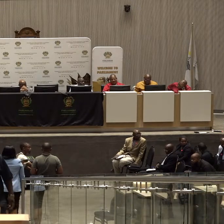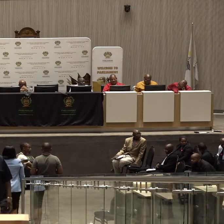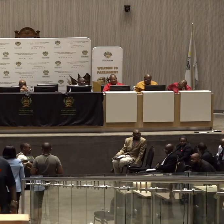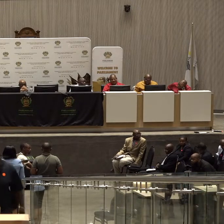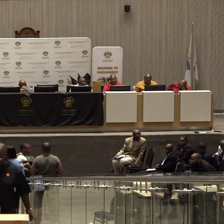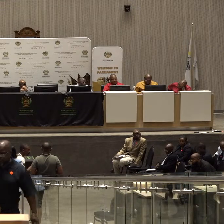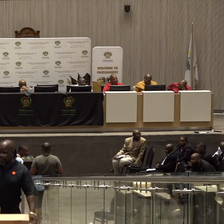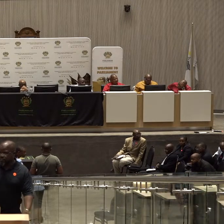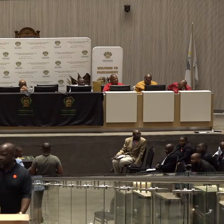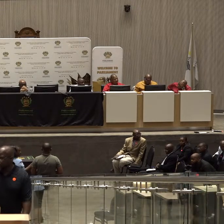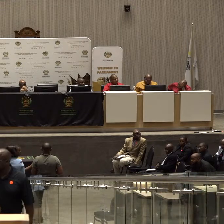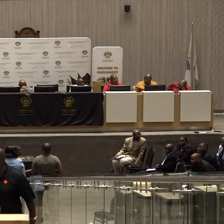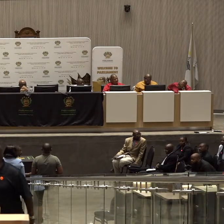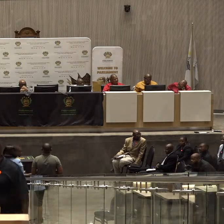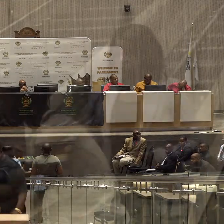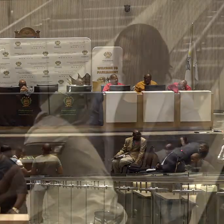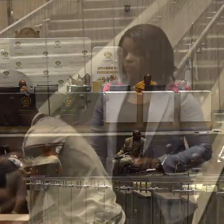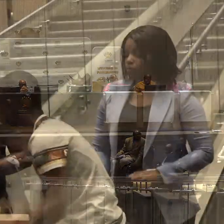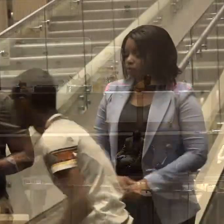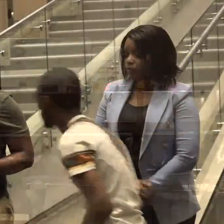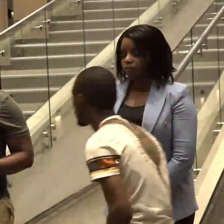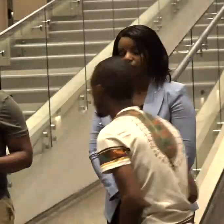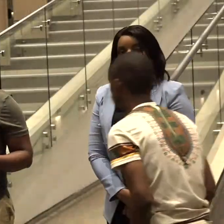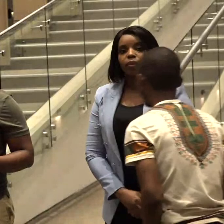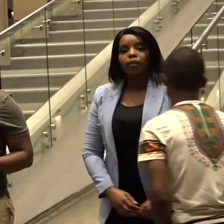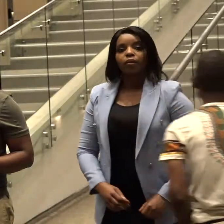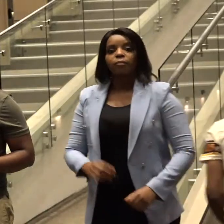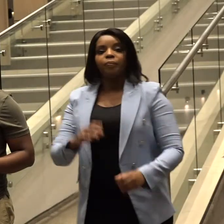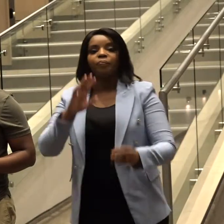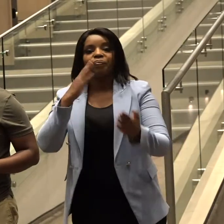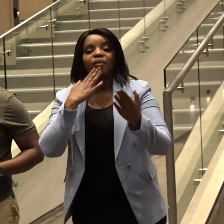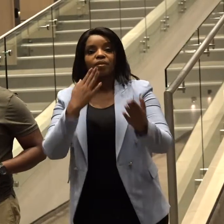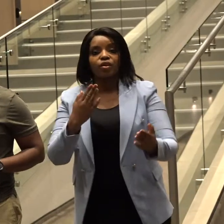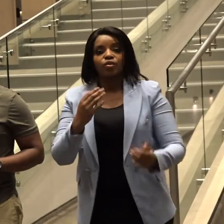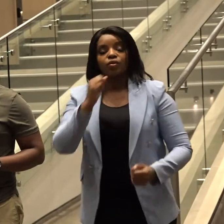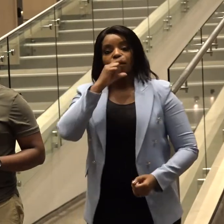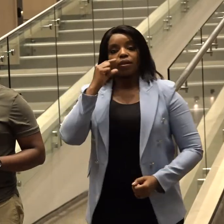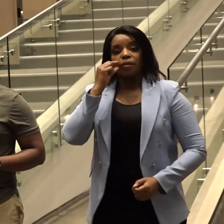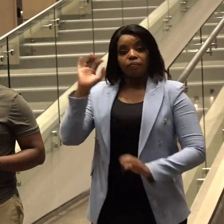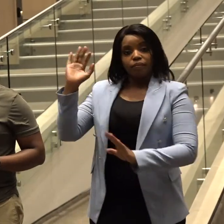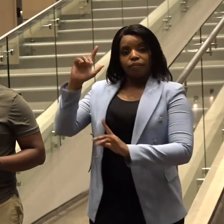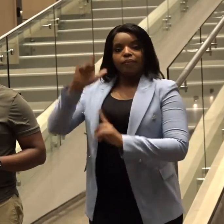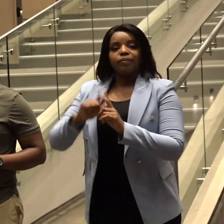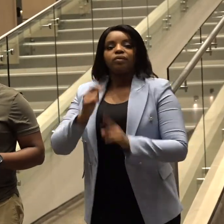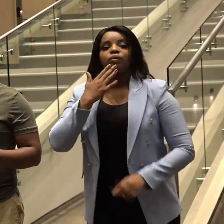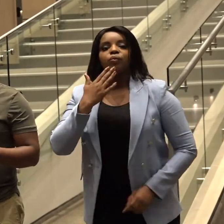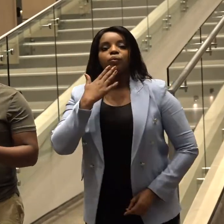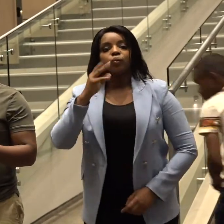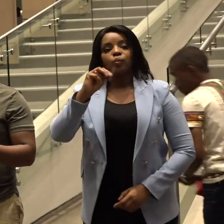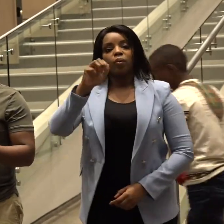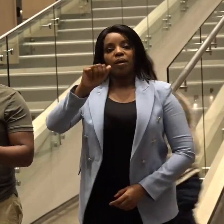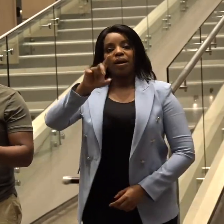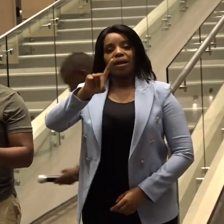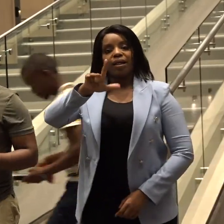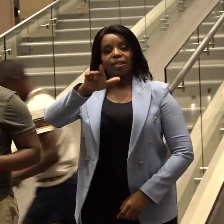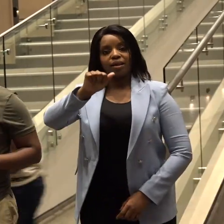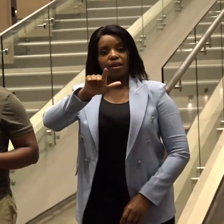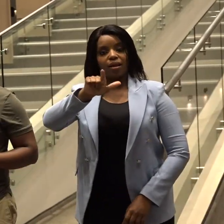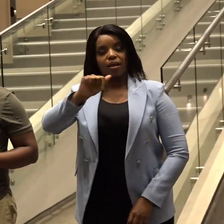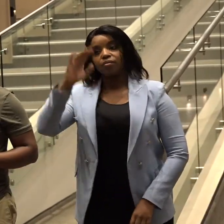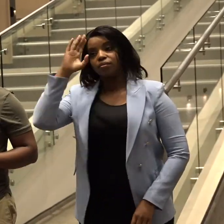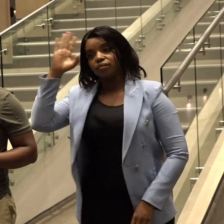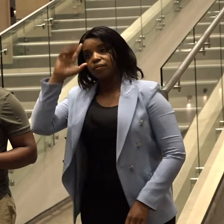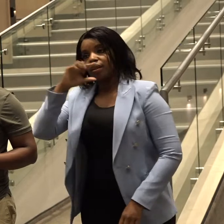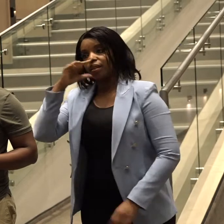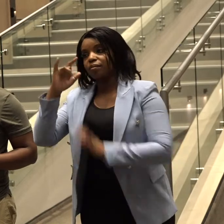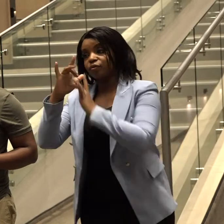Lala and I would like to thank you in the name of I would like to greet you in the name of Jesus I do accept the bill